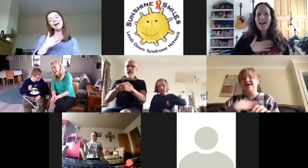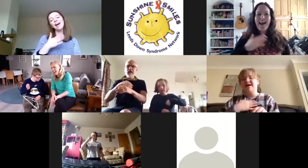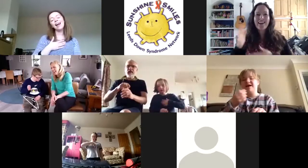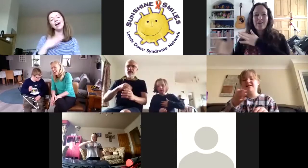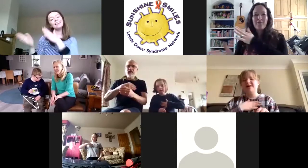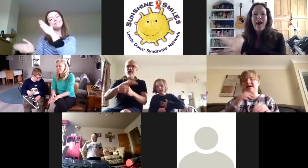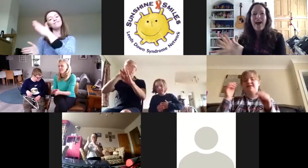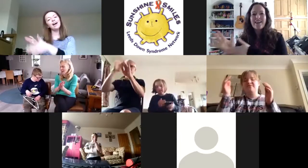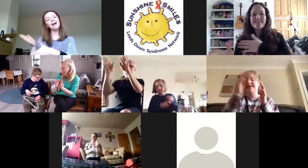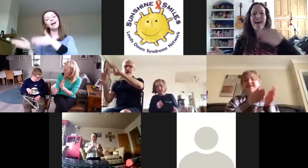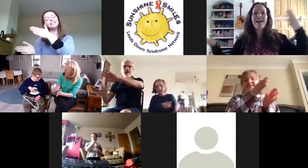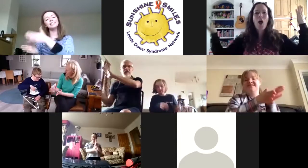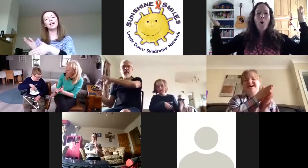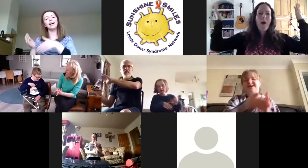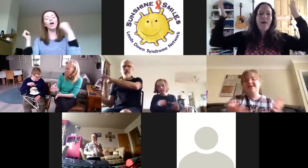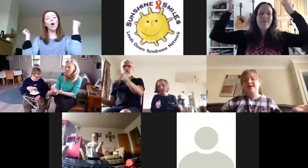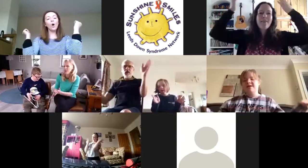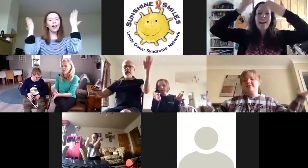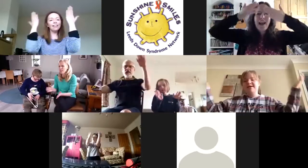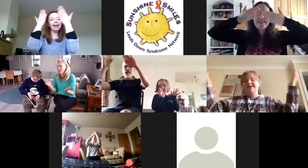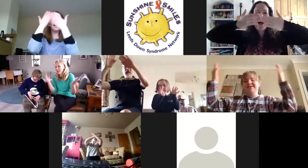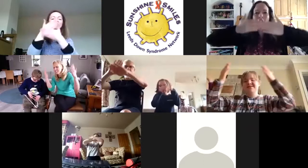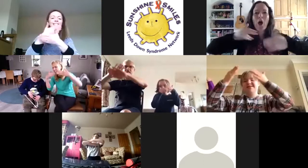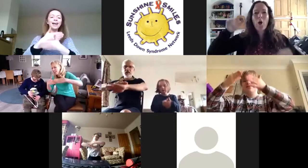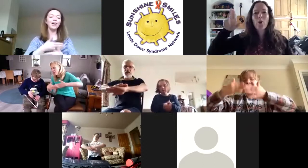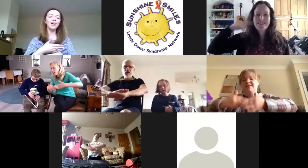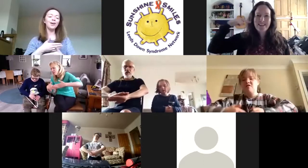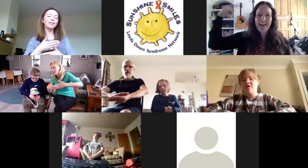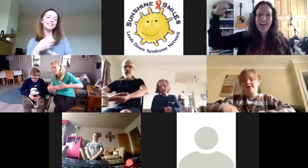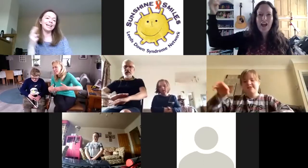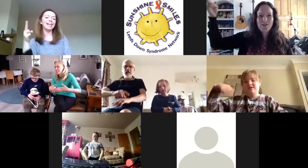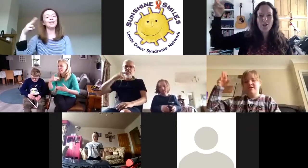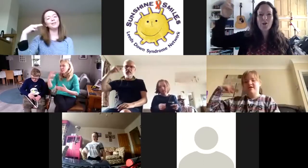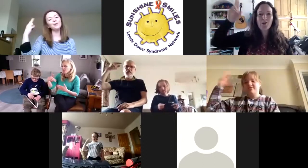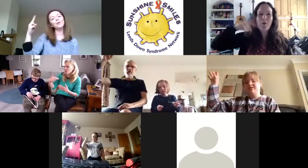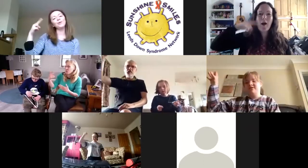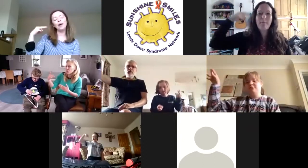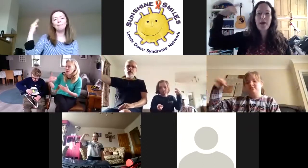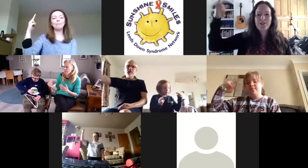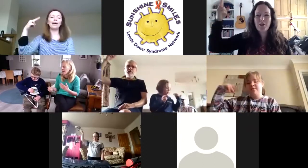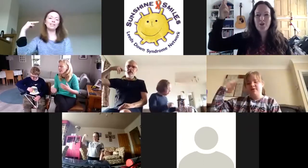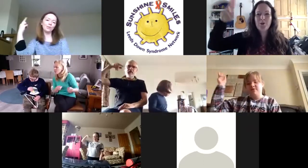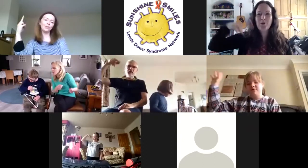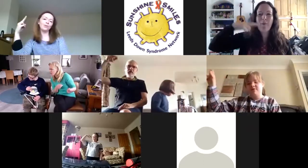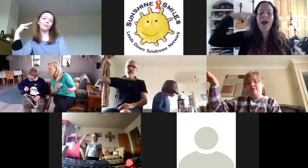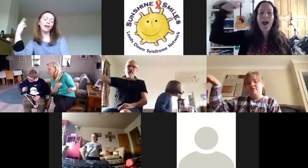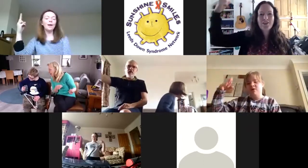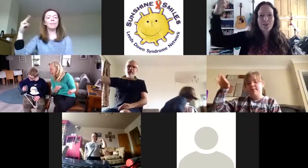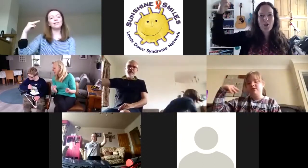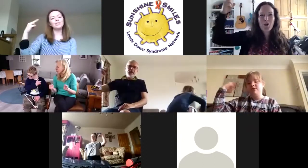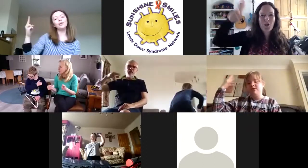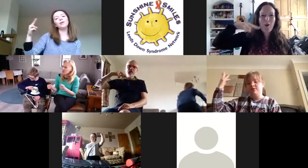I like the fireside when the lights are low. Singing a doo-wop, a doo-wop,